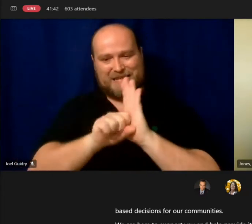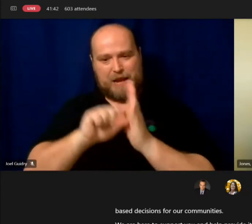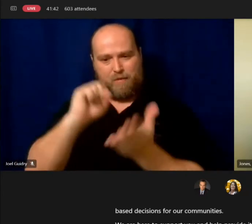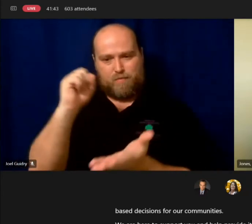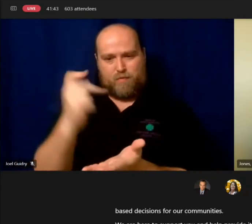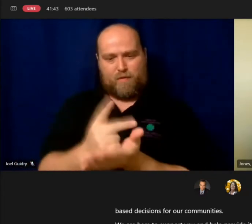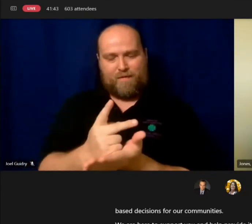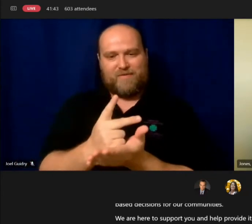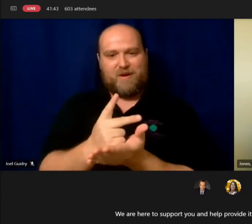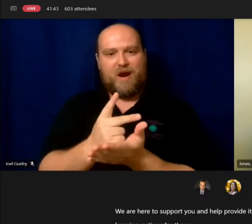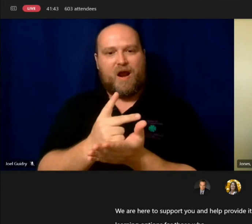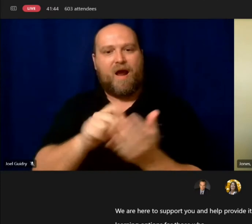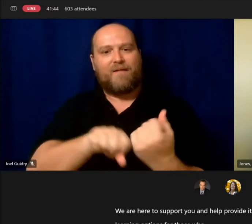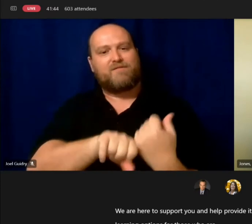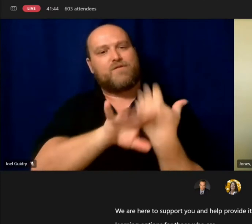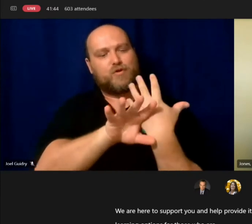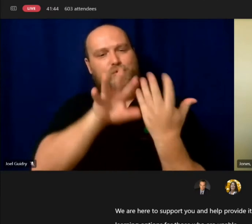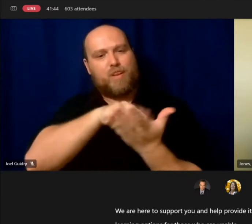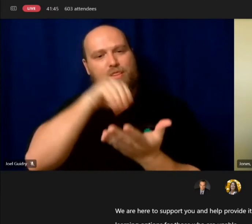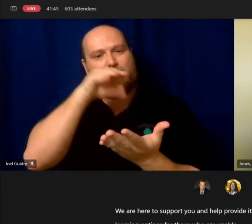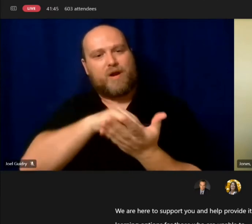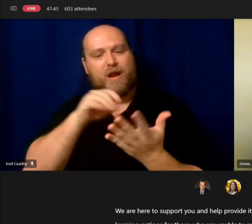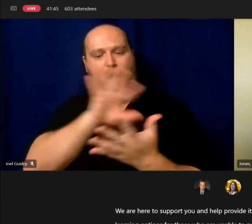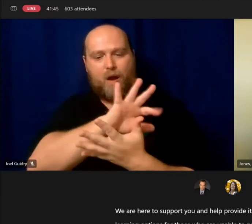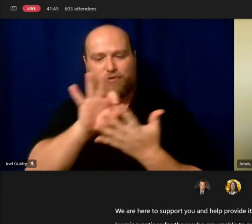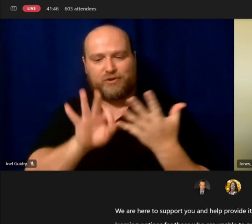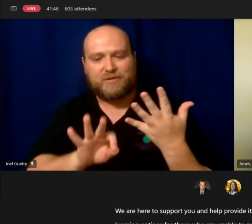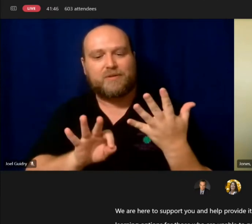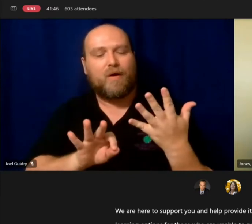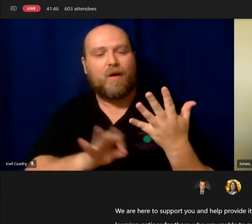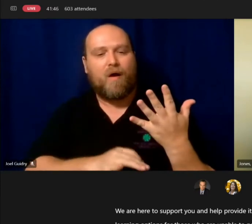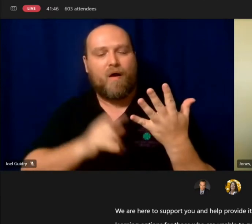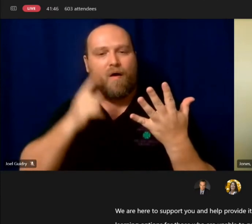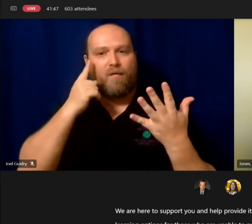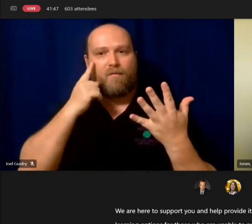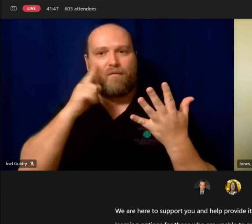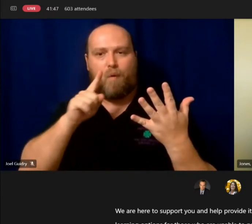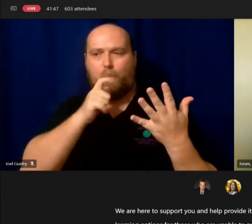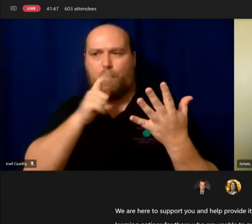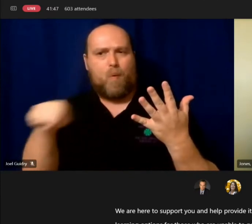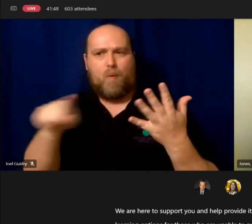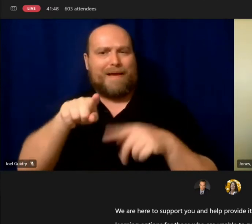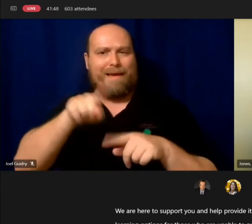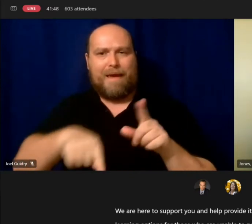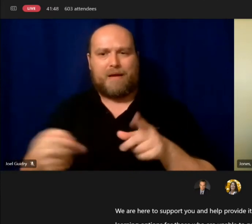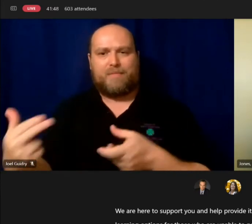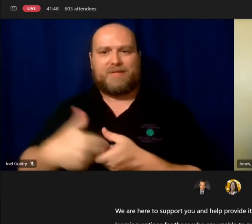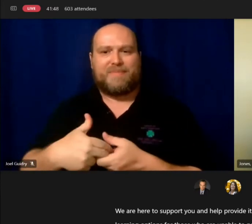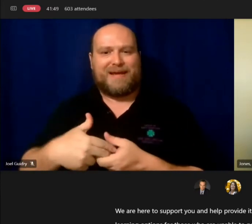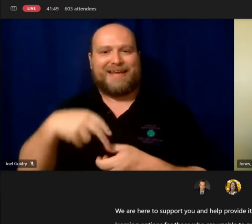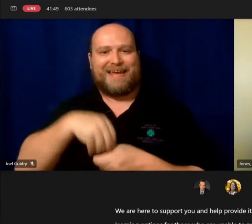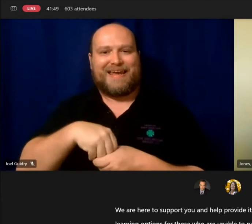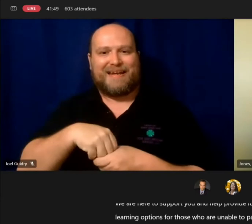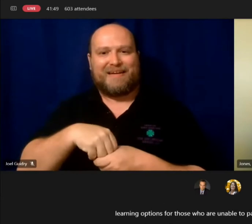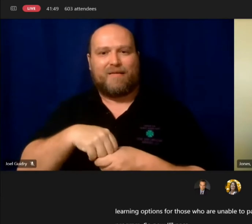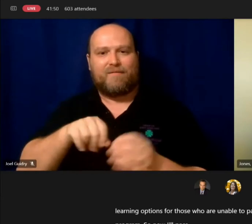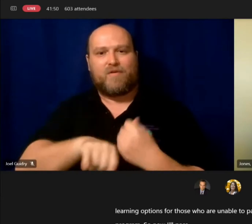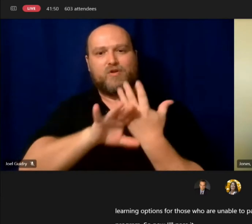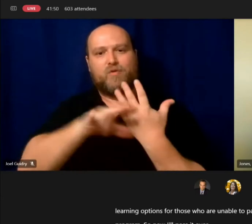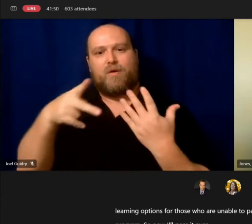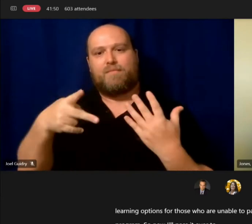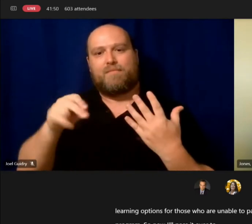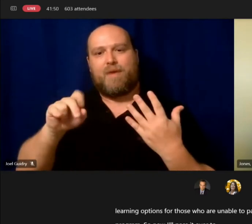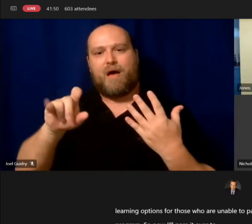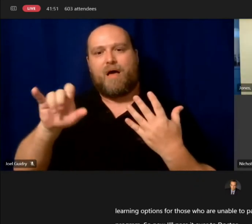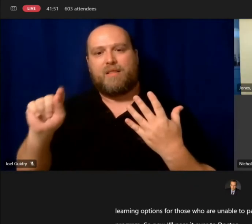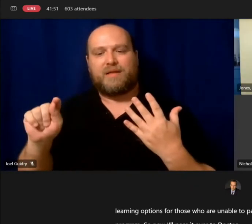to participate in our virtual option pilot program. So now, I'll pass it over to Dr. Carrie Nicholson,